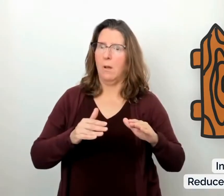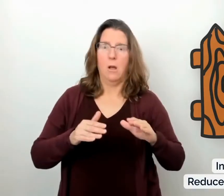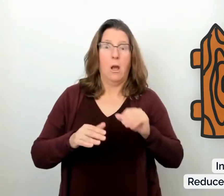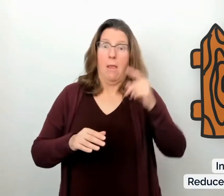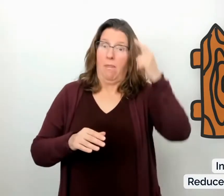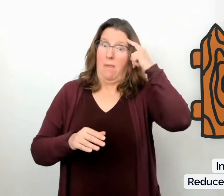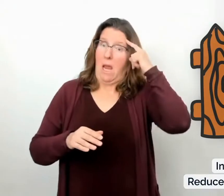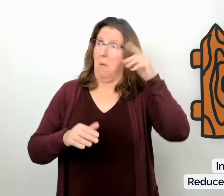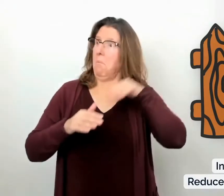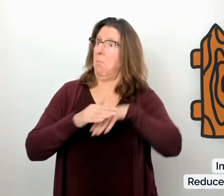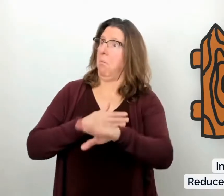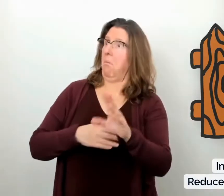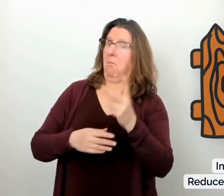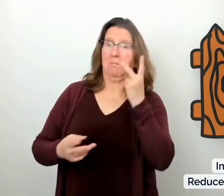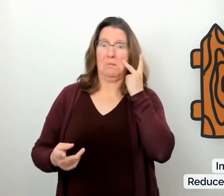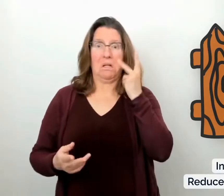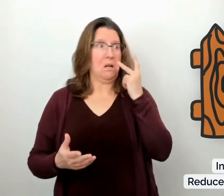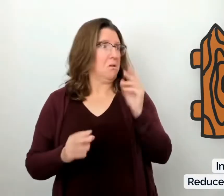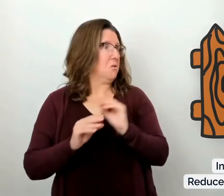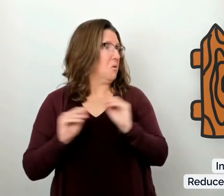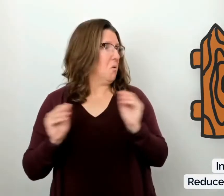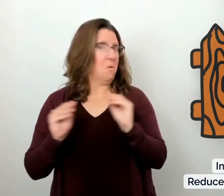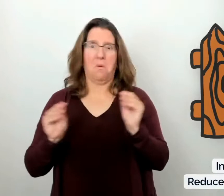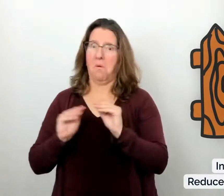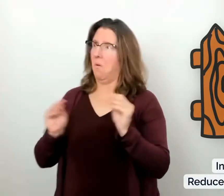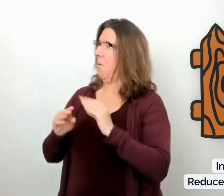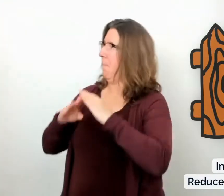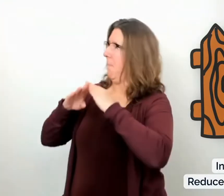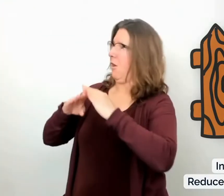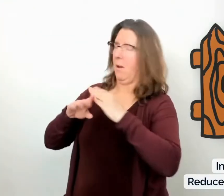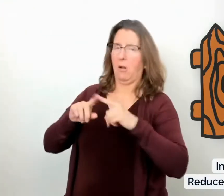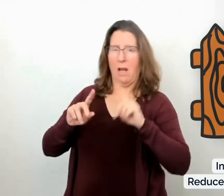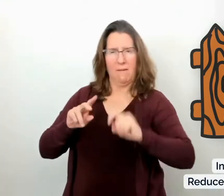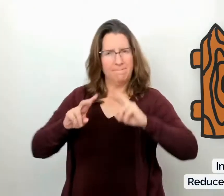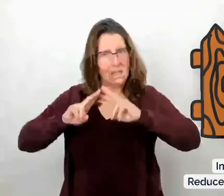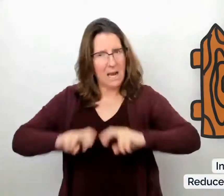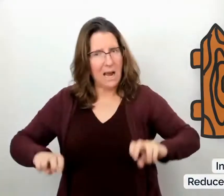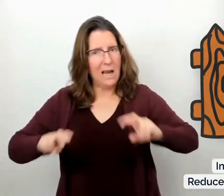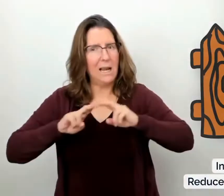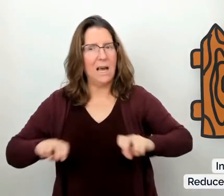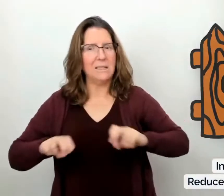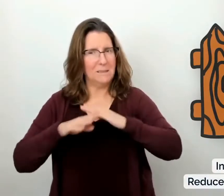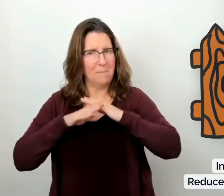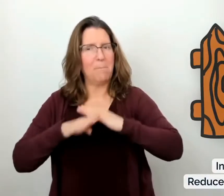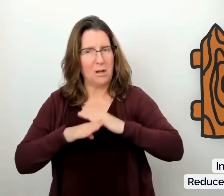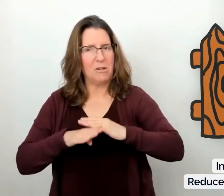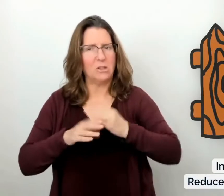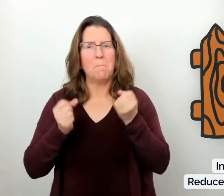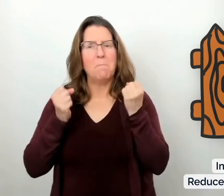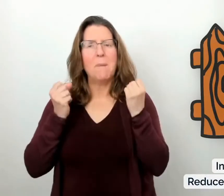Walking into the classroom, having a look around, concluding, no barriers here, will not aid your cause. We